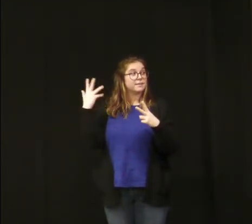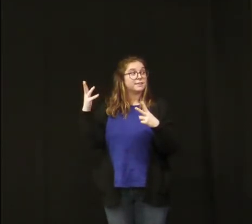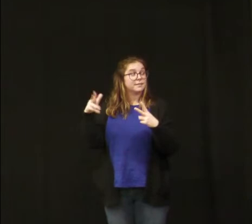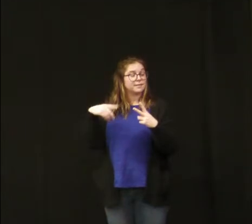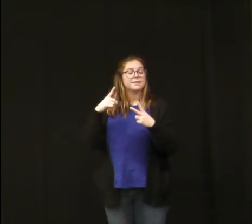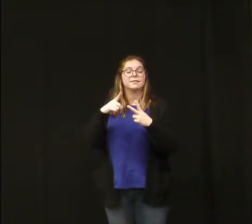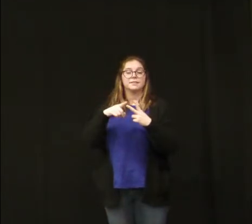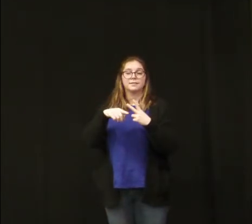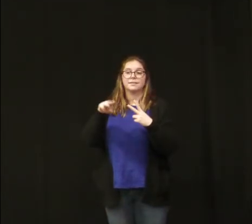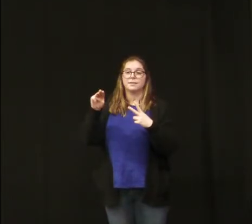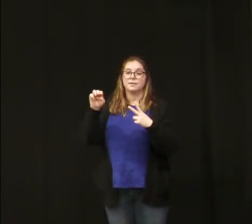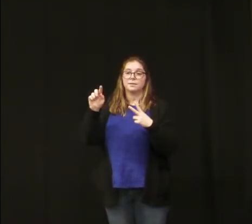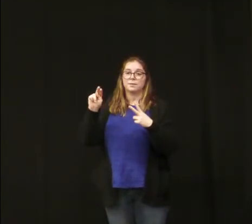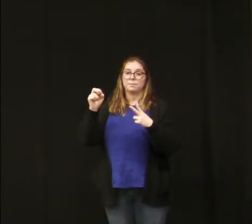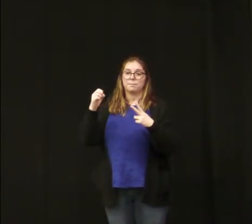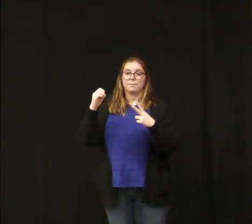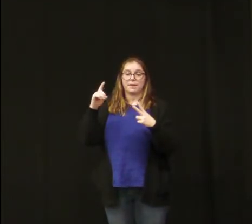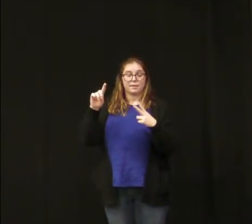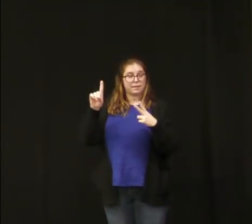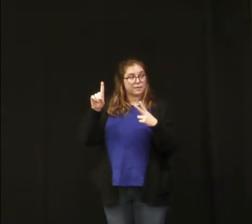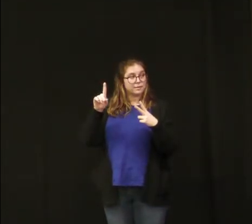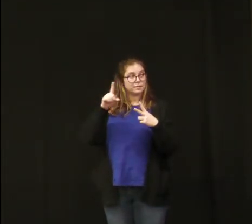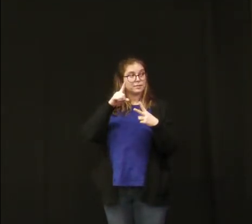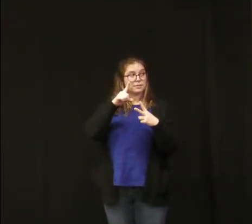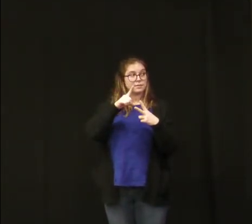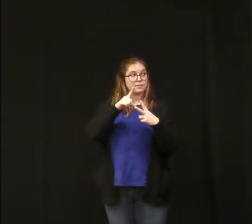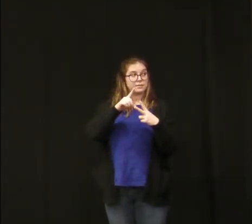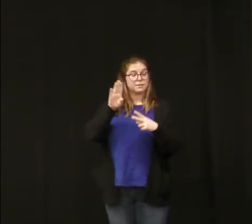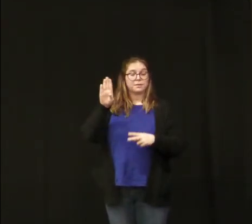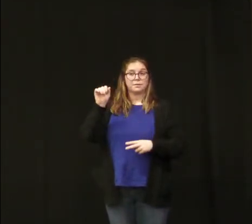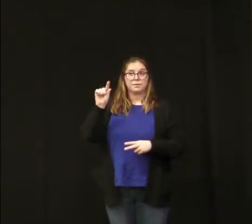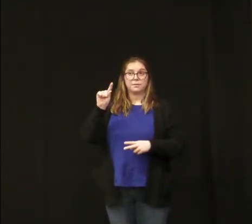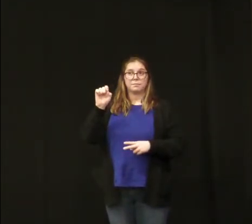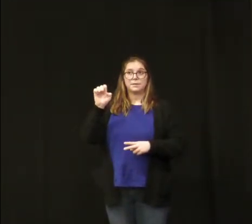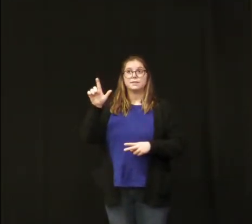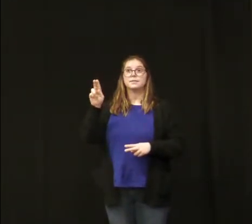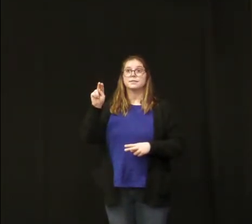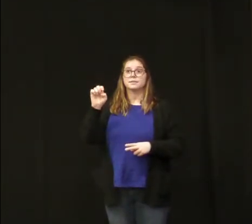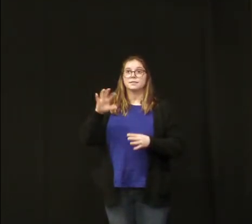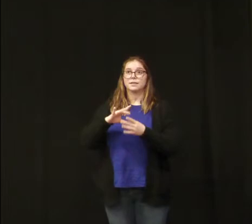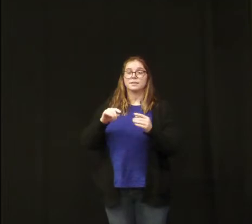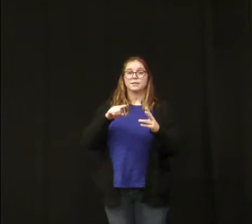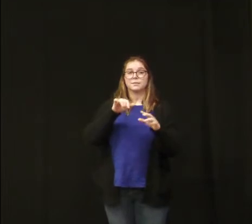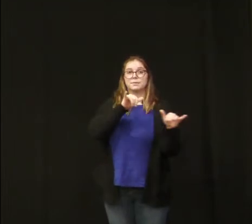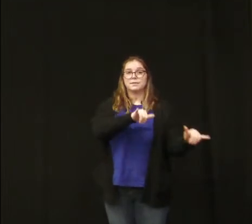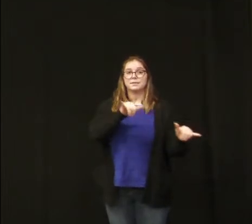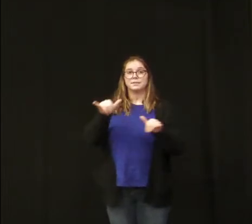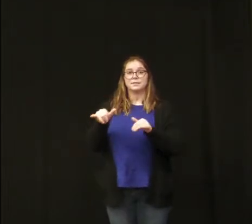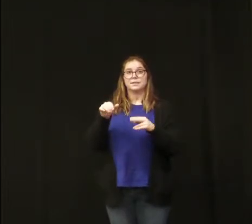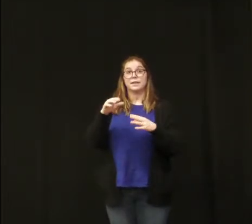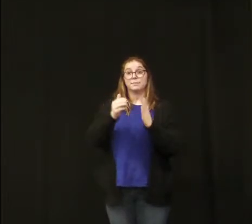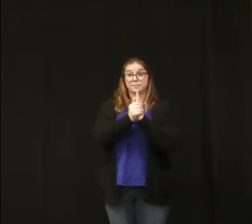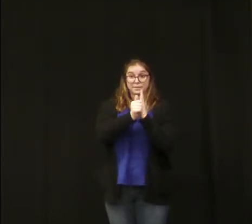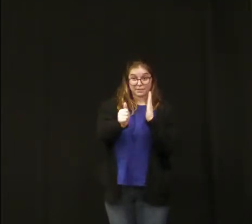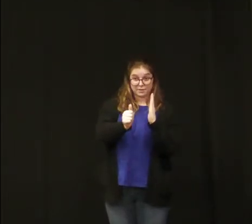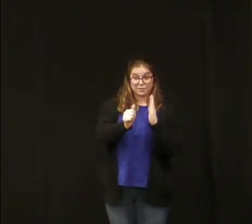Thank you. Okay, so we'll do it together. Baseline statement has to have the same skill and the